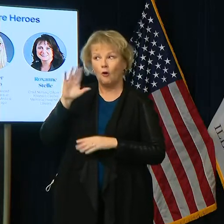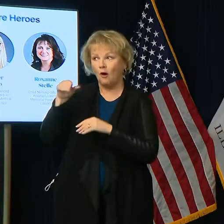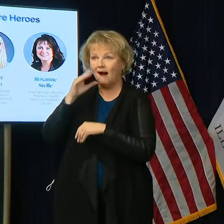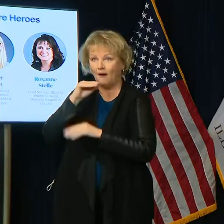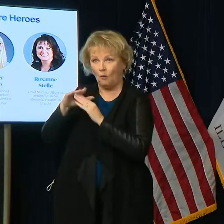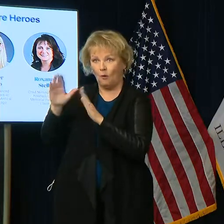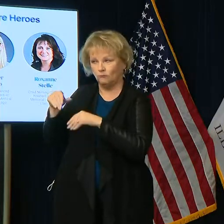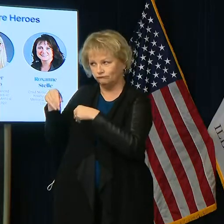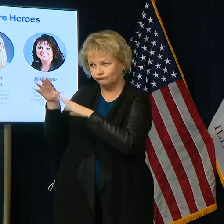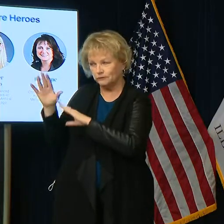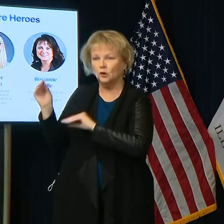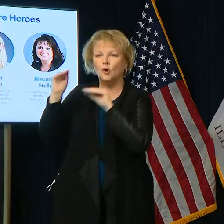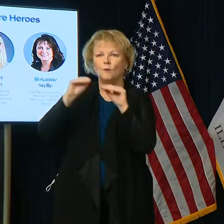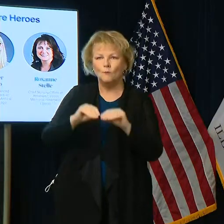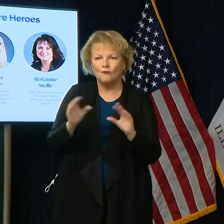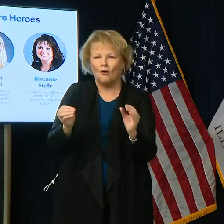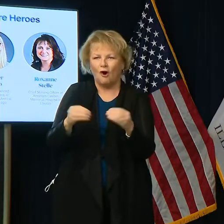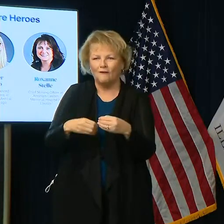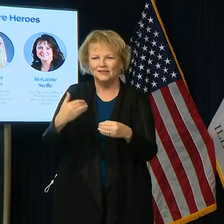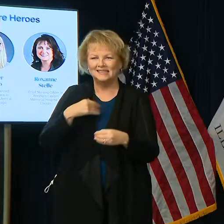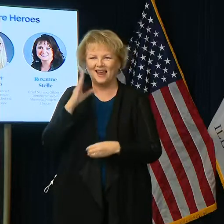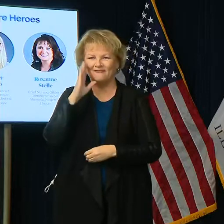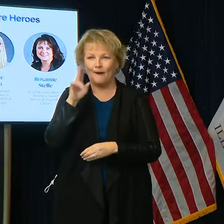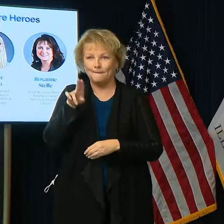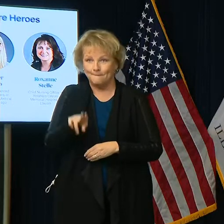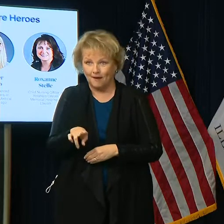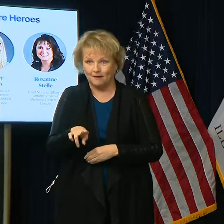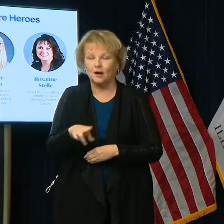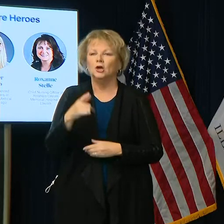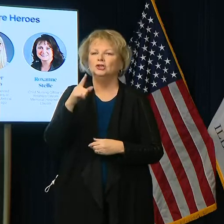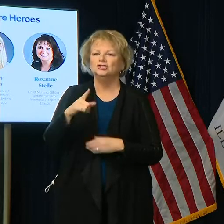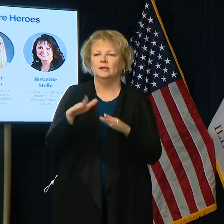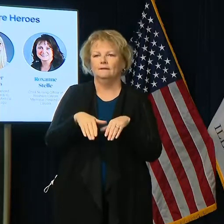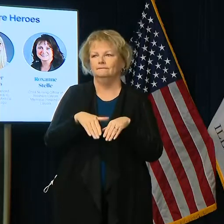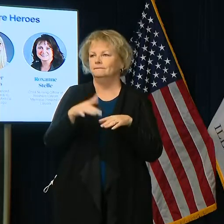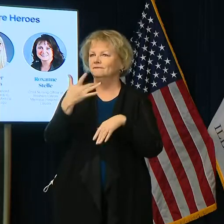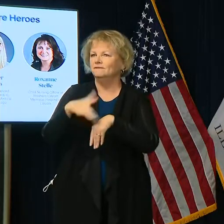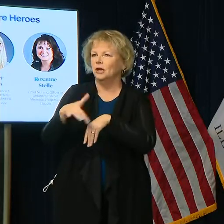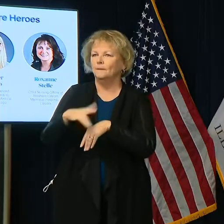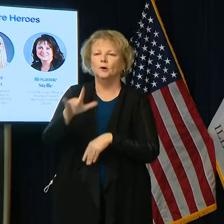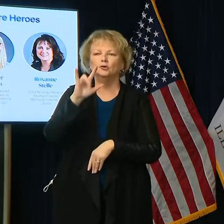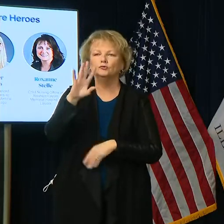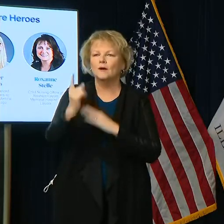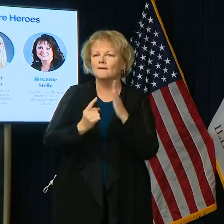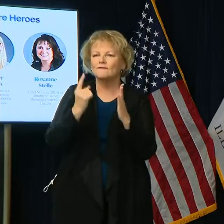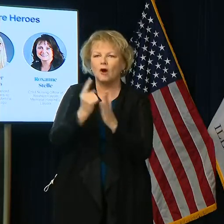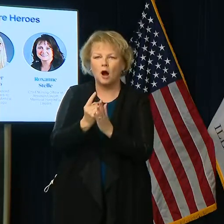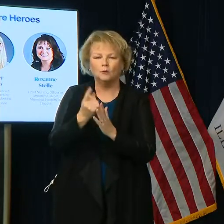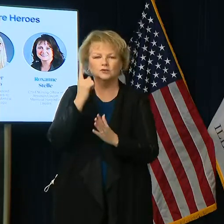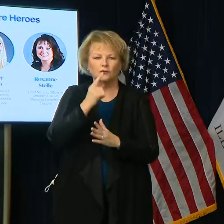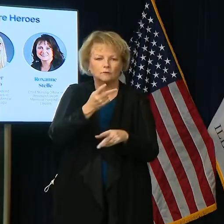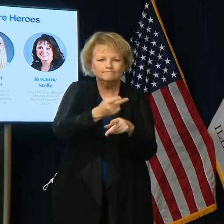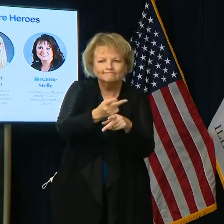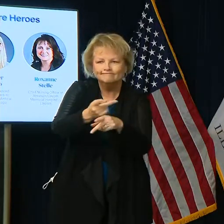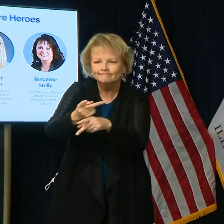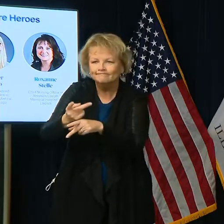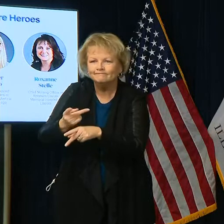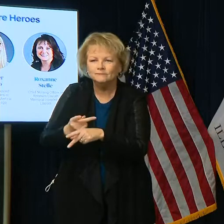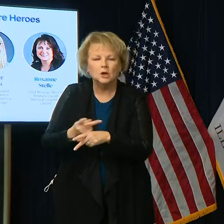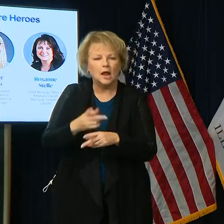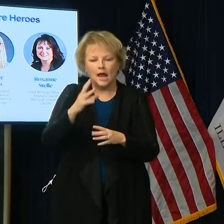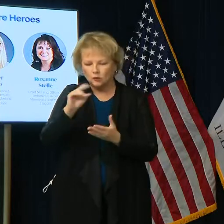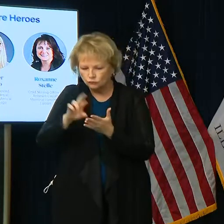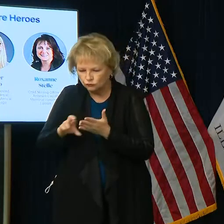her office because she's now on call 24/7, managing critical care and keeping up with all